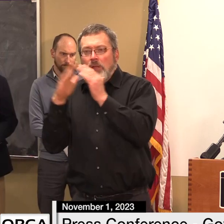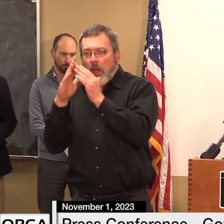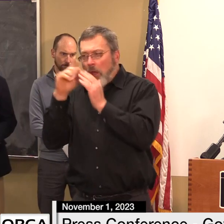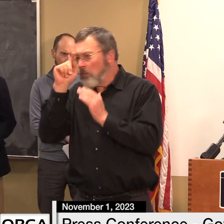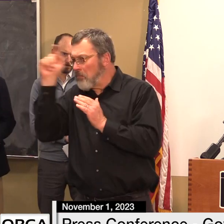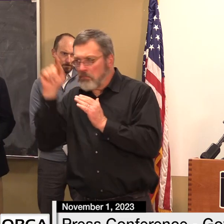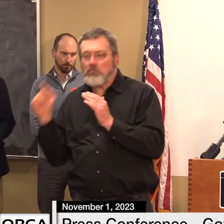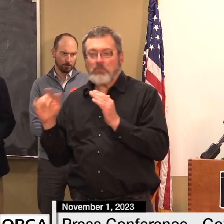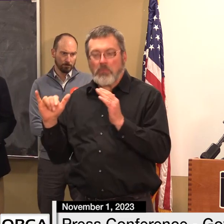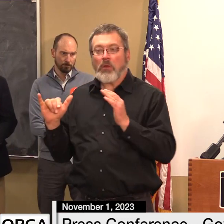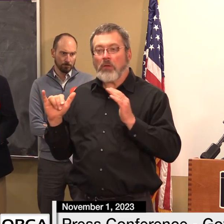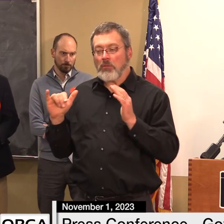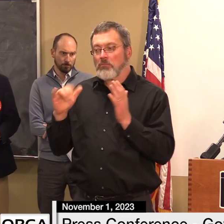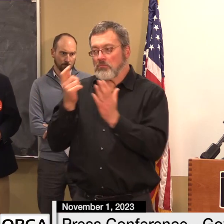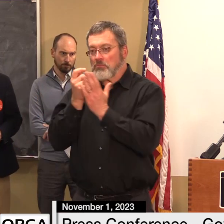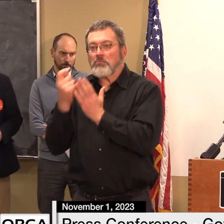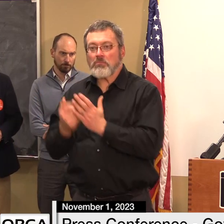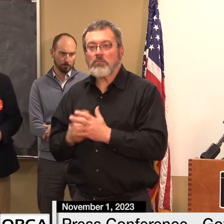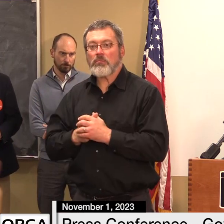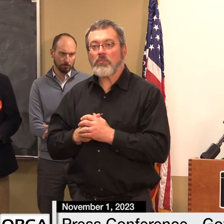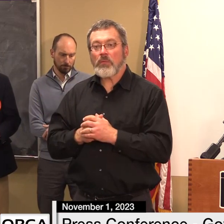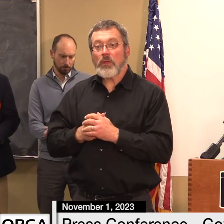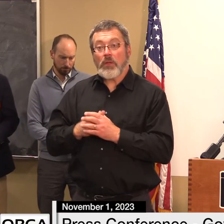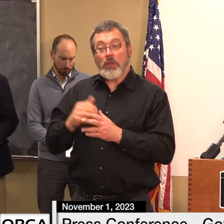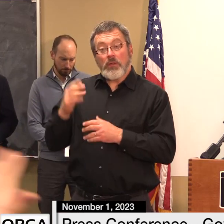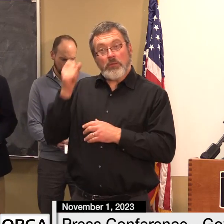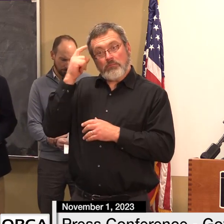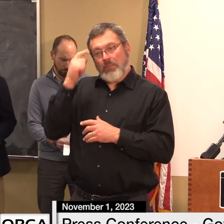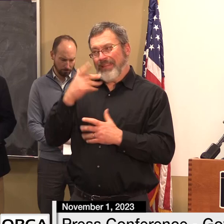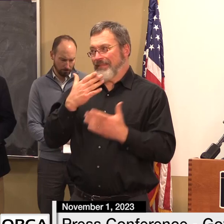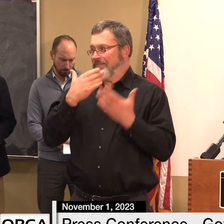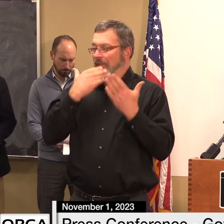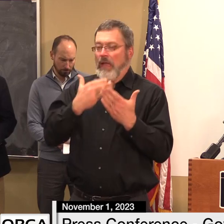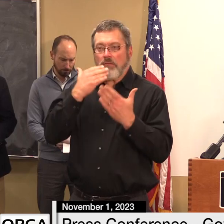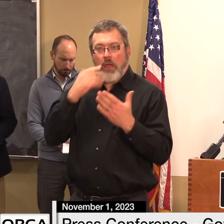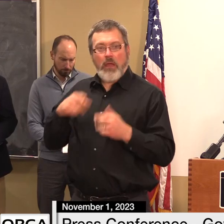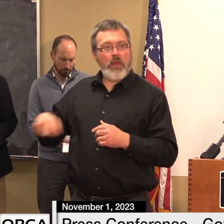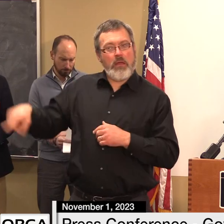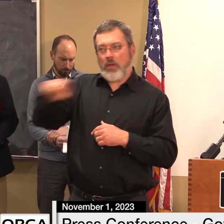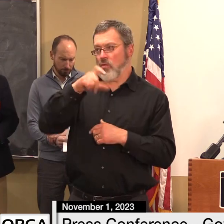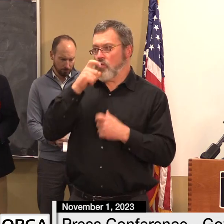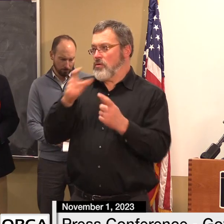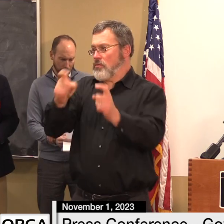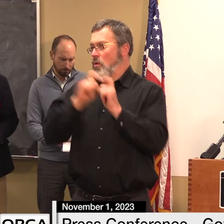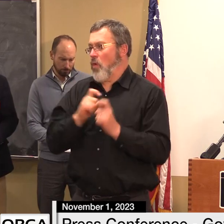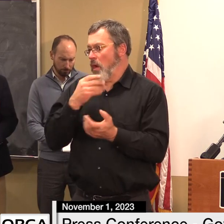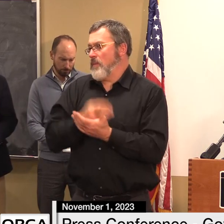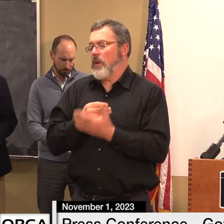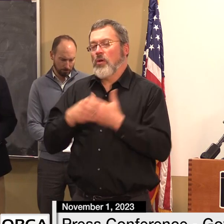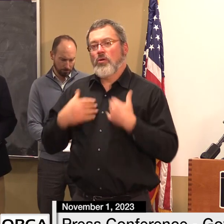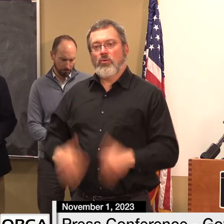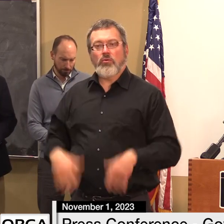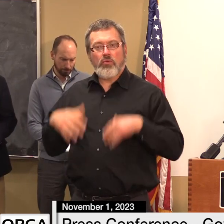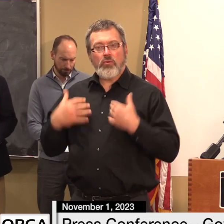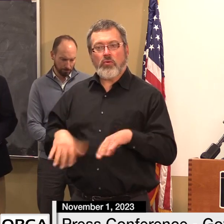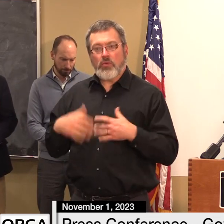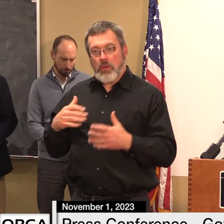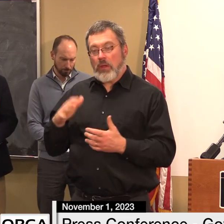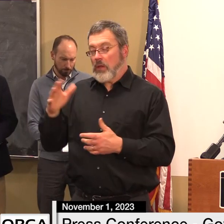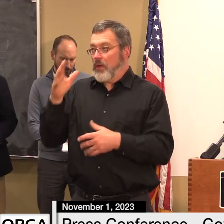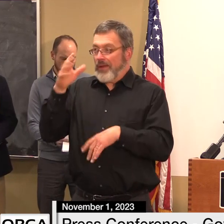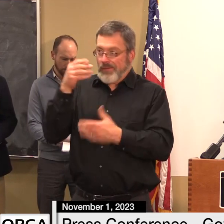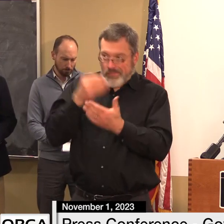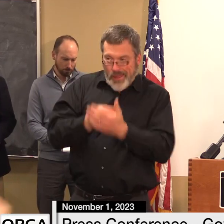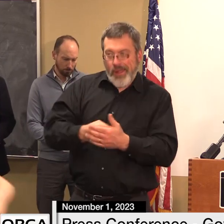to address. So again, I want to thank all those who have donated to the cause, helping with their time, labor, equipment,